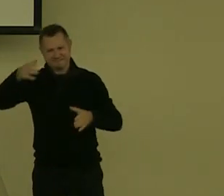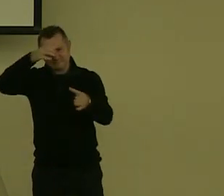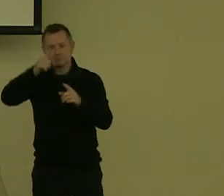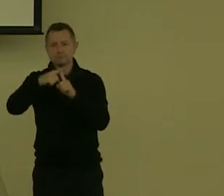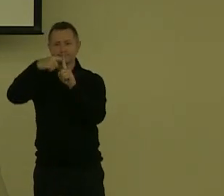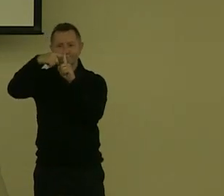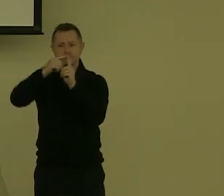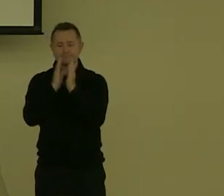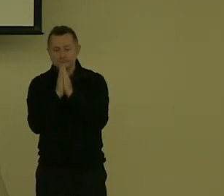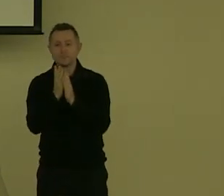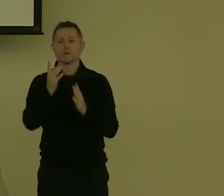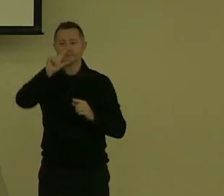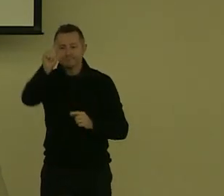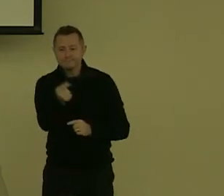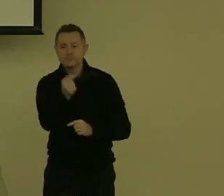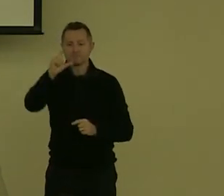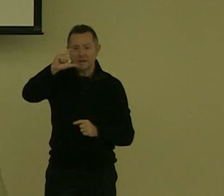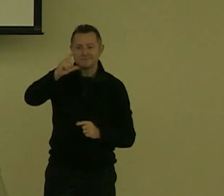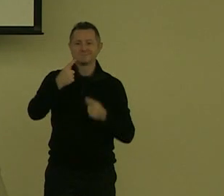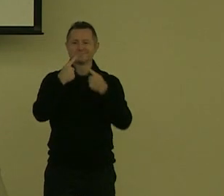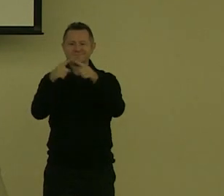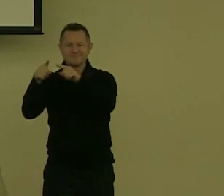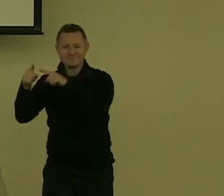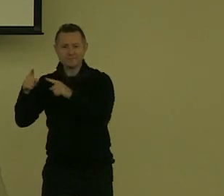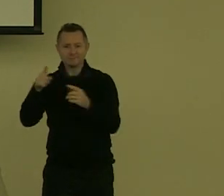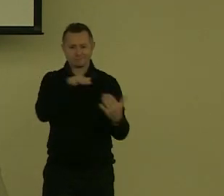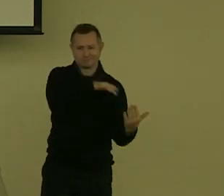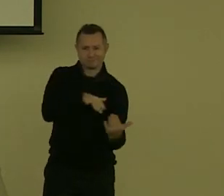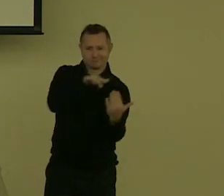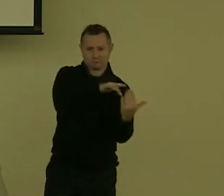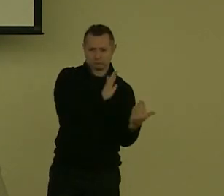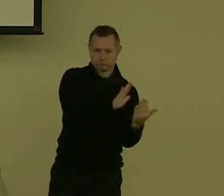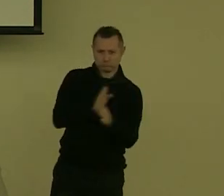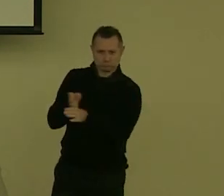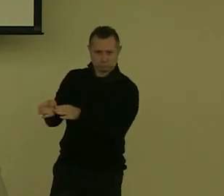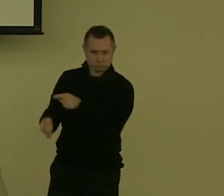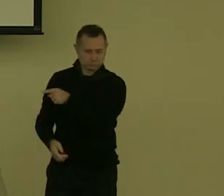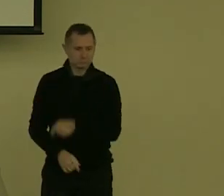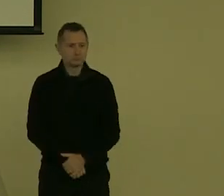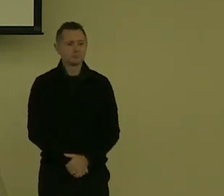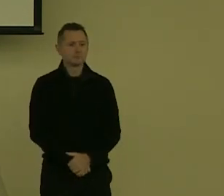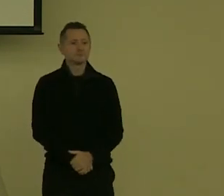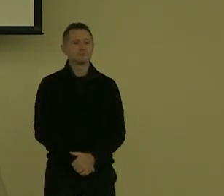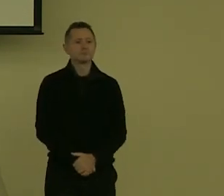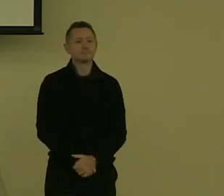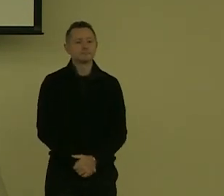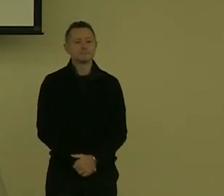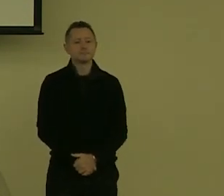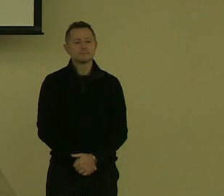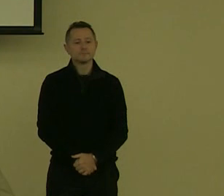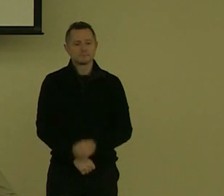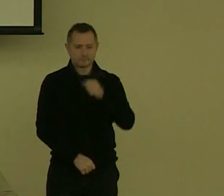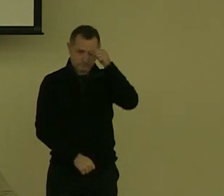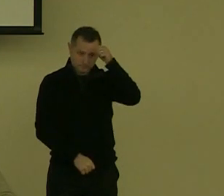Lund. So I get the honor of moderating and posing all sorts of questions to these,